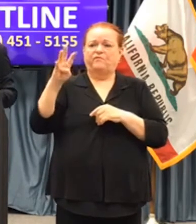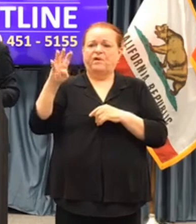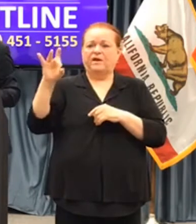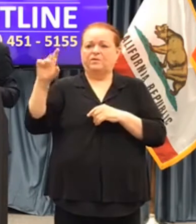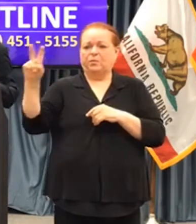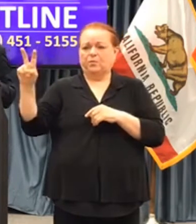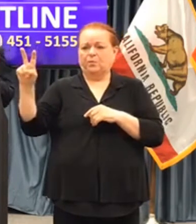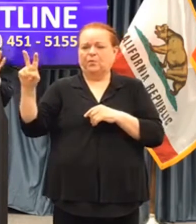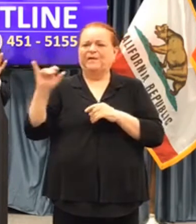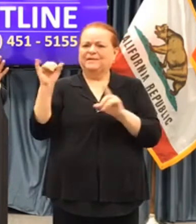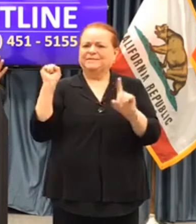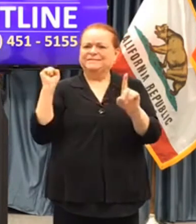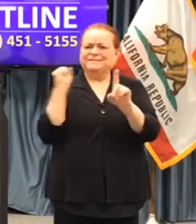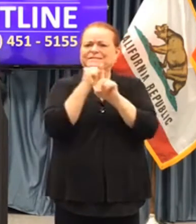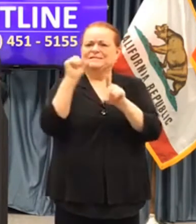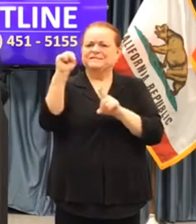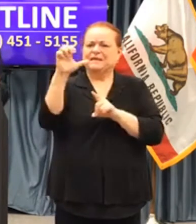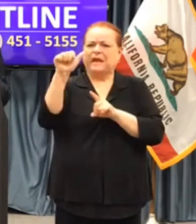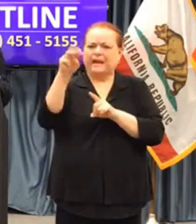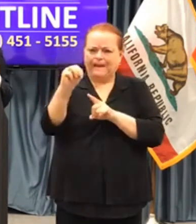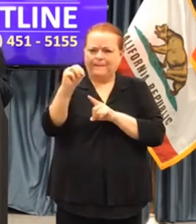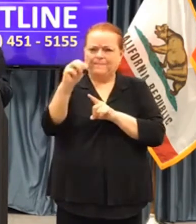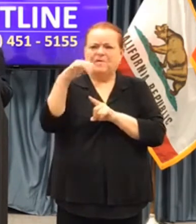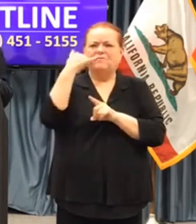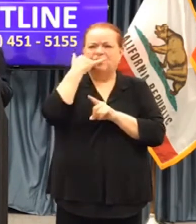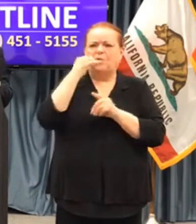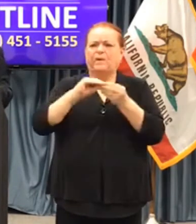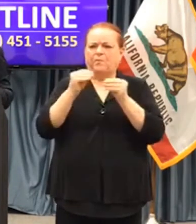714-834-3482. And it's right on my homepage,